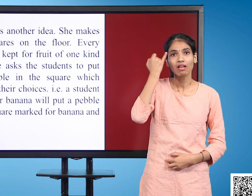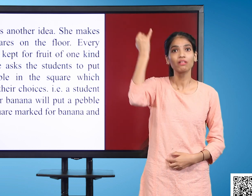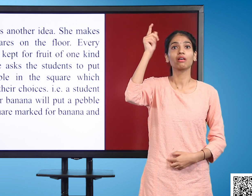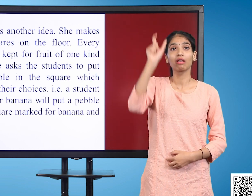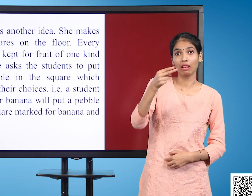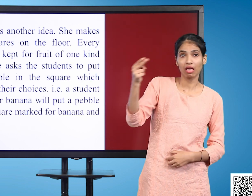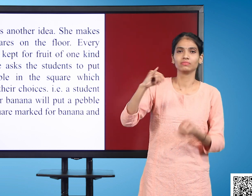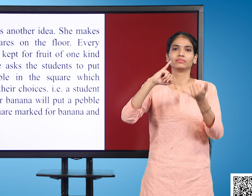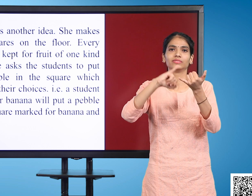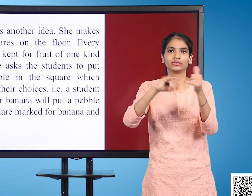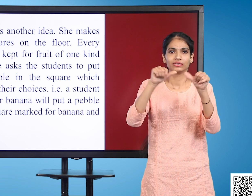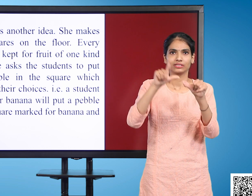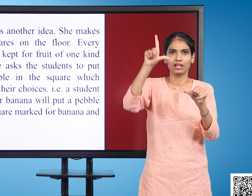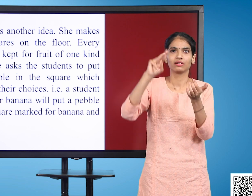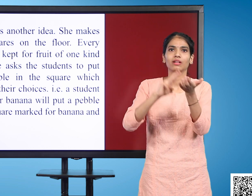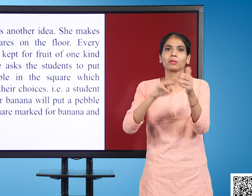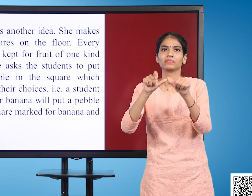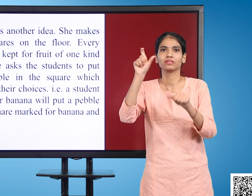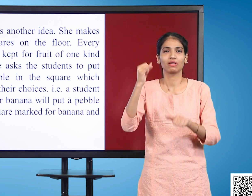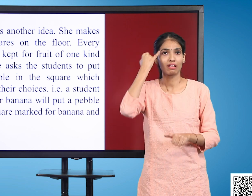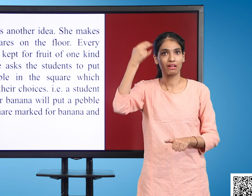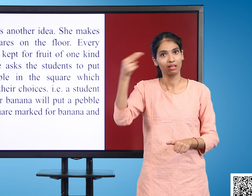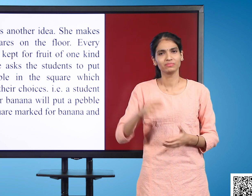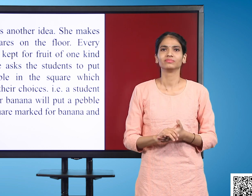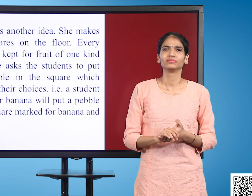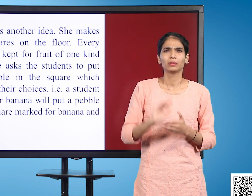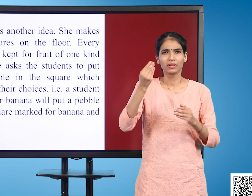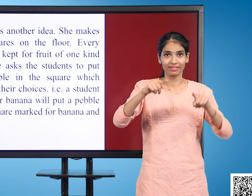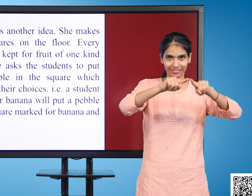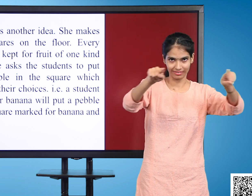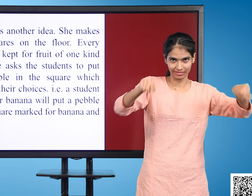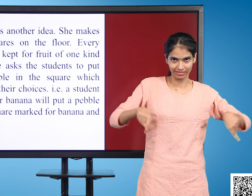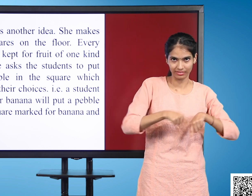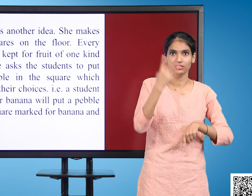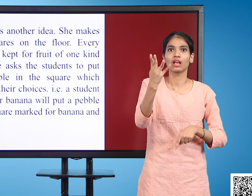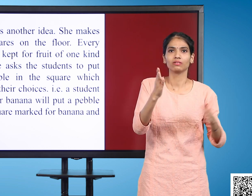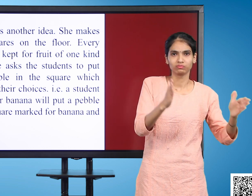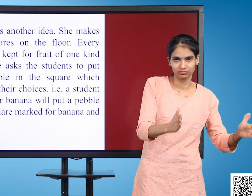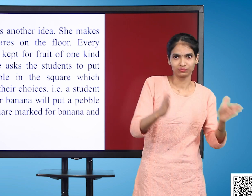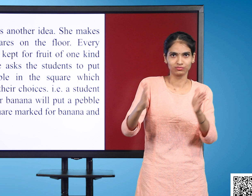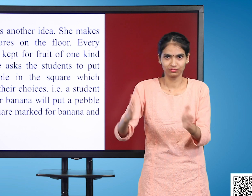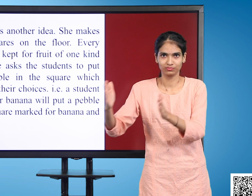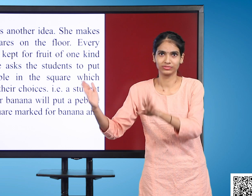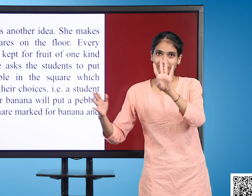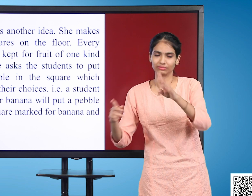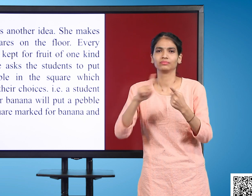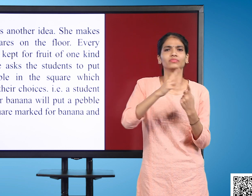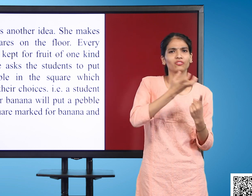Salma has another idea. She makes 4 squares on the floor. Every square is kept for fruit